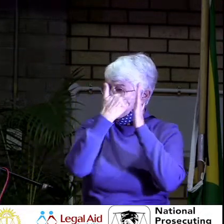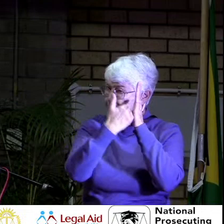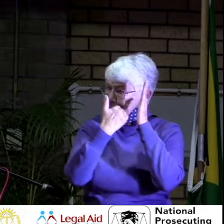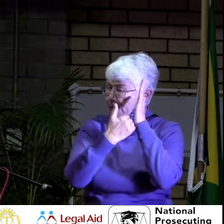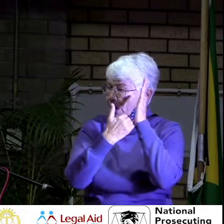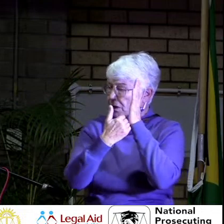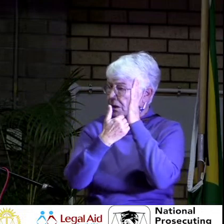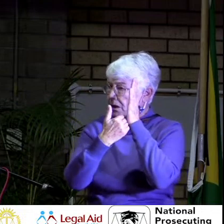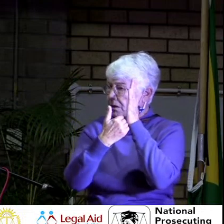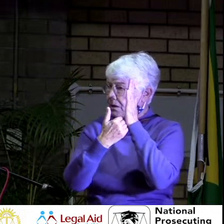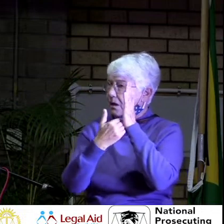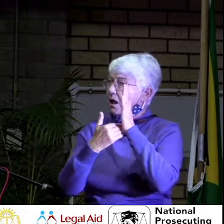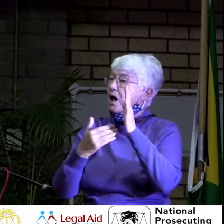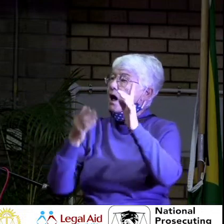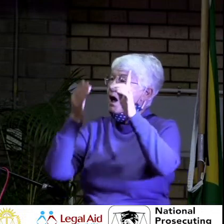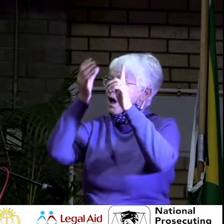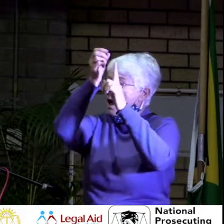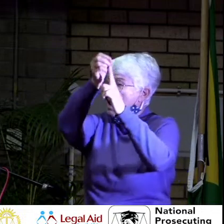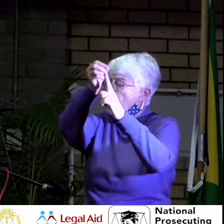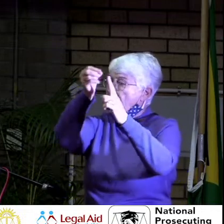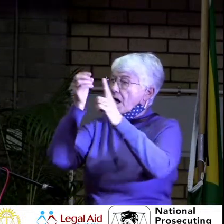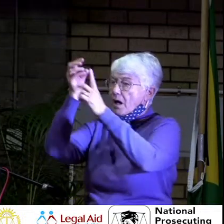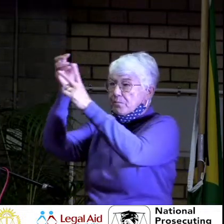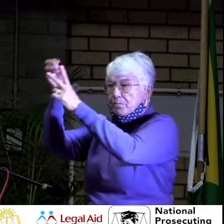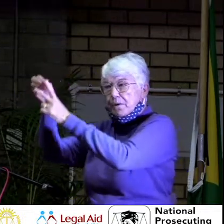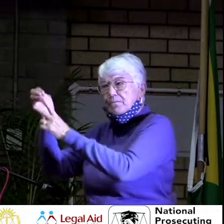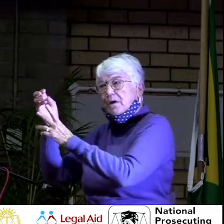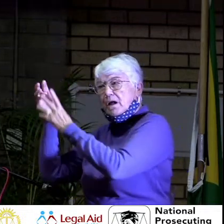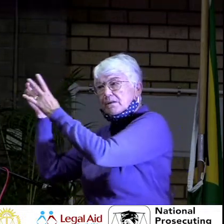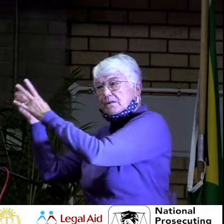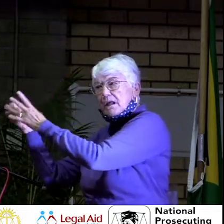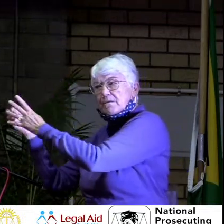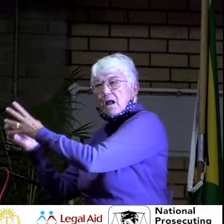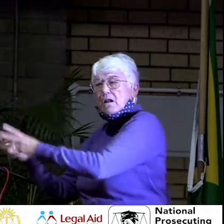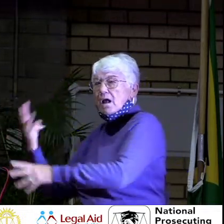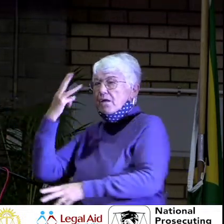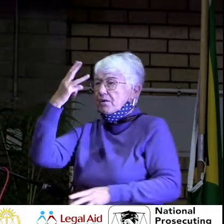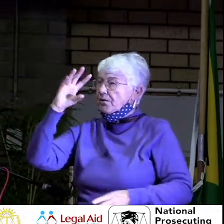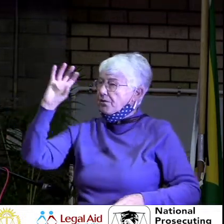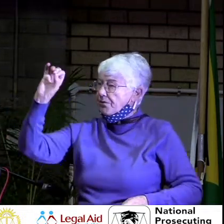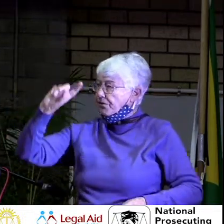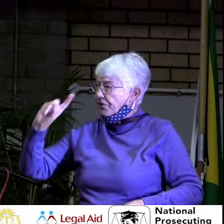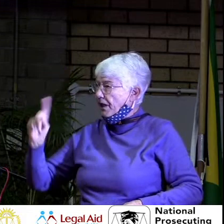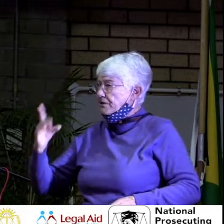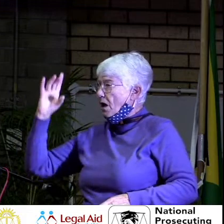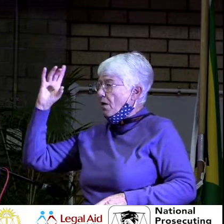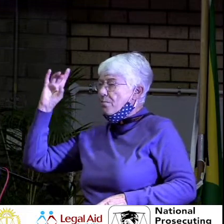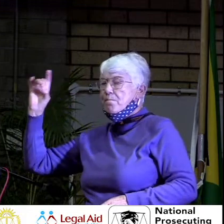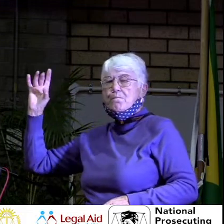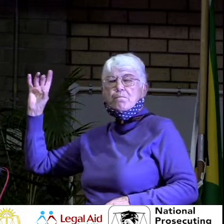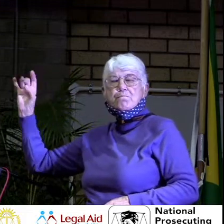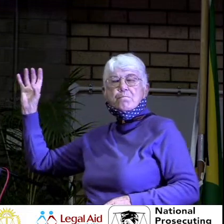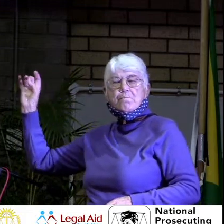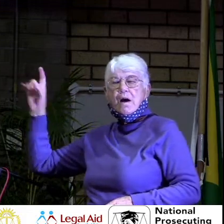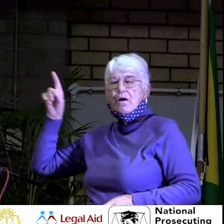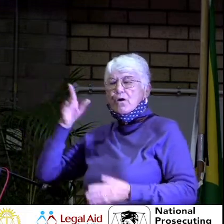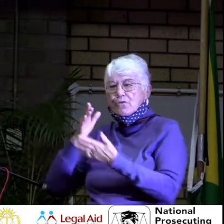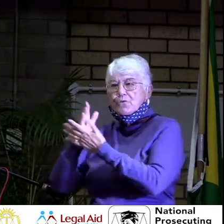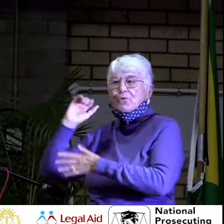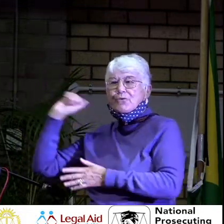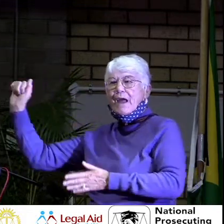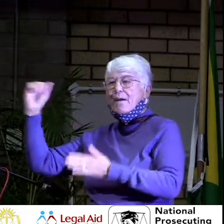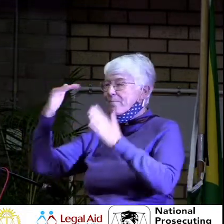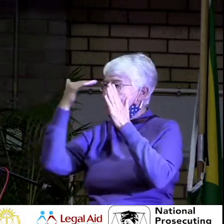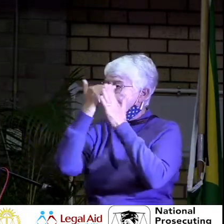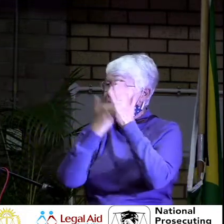reached and trained, we also trained community activists. We reached 15,000 people through that program in the attempt